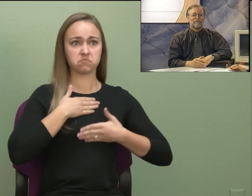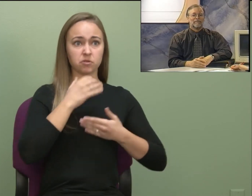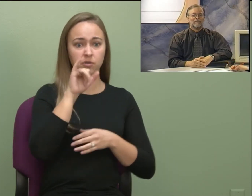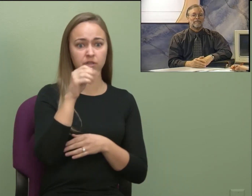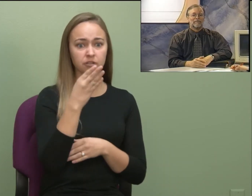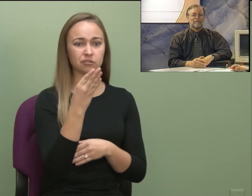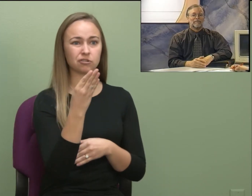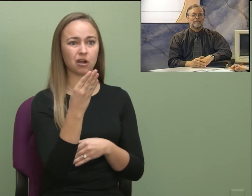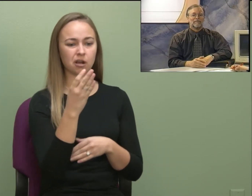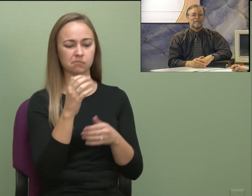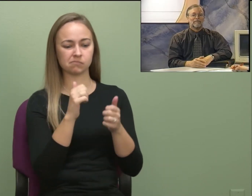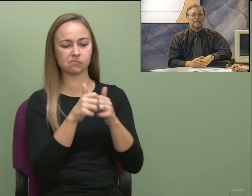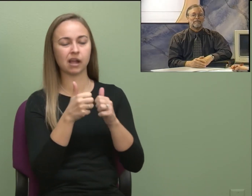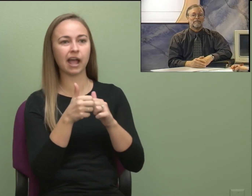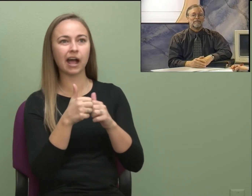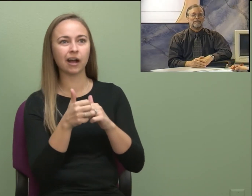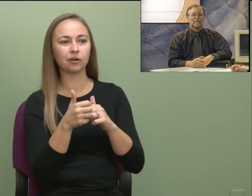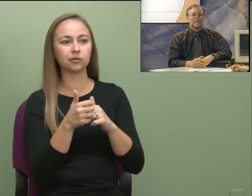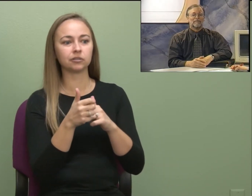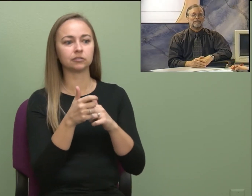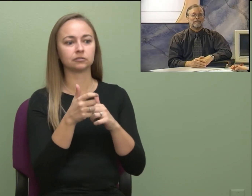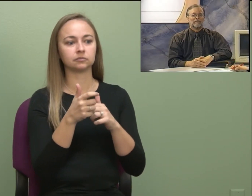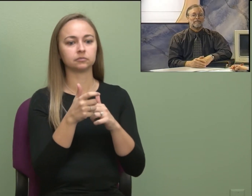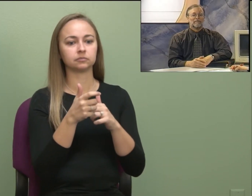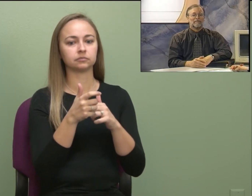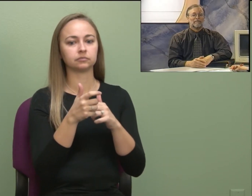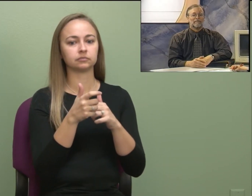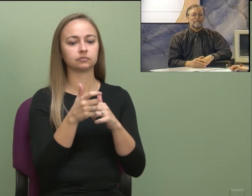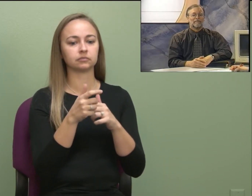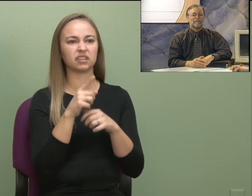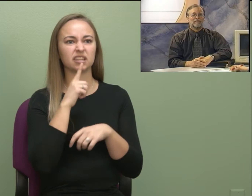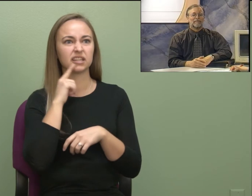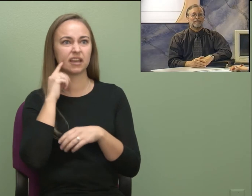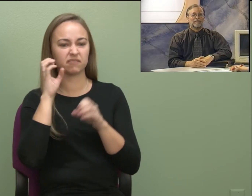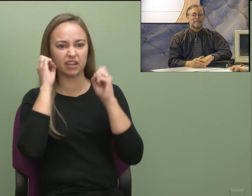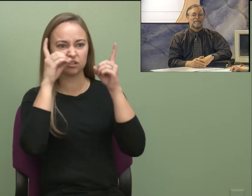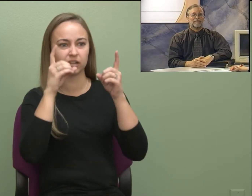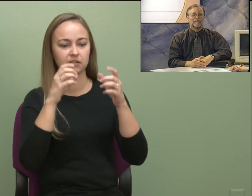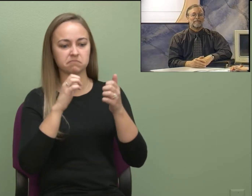coordinating the deaf education program so far?